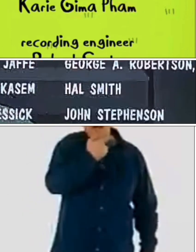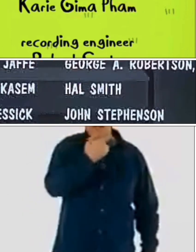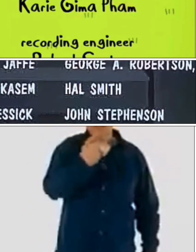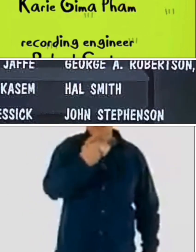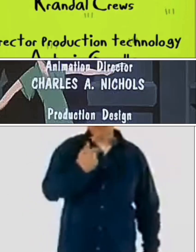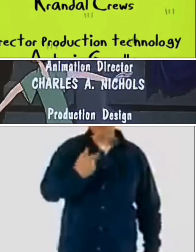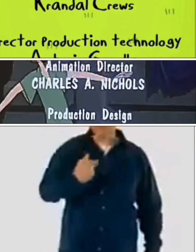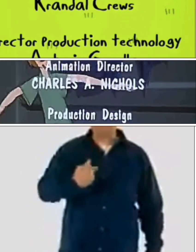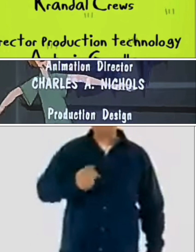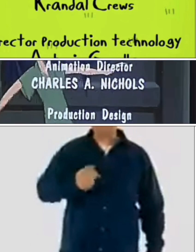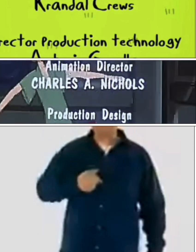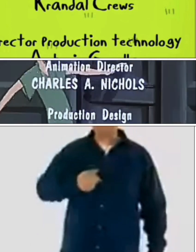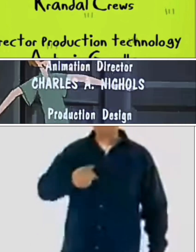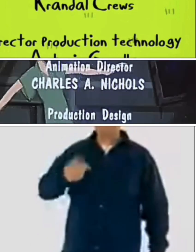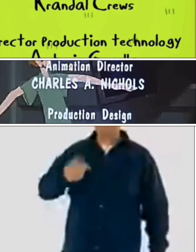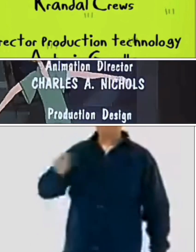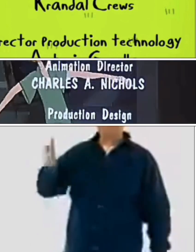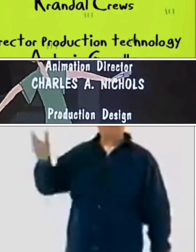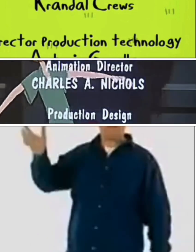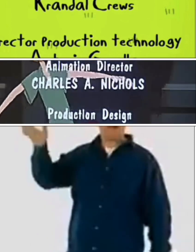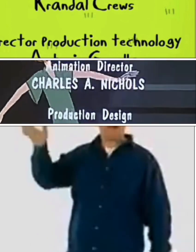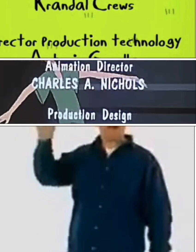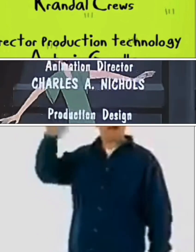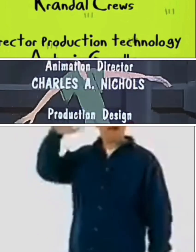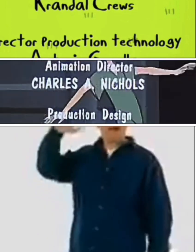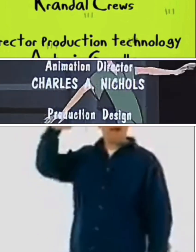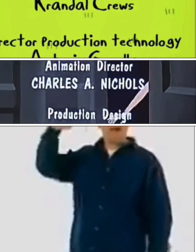I can't believe you guys.